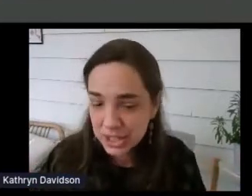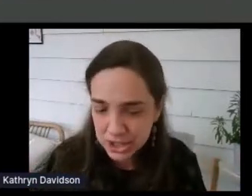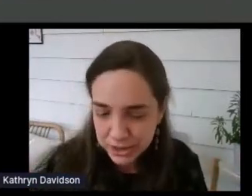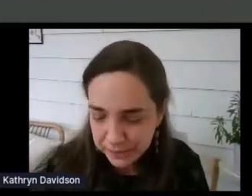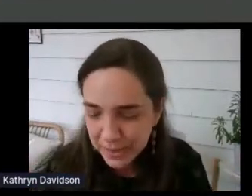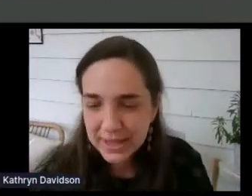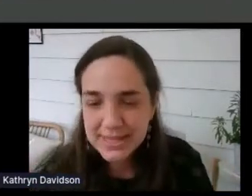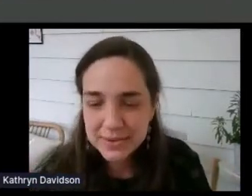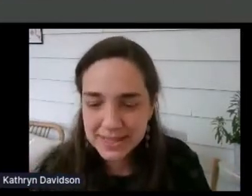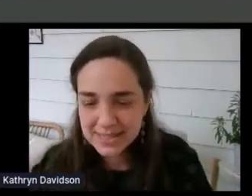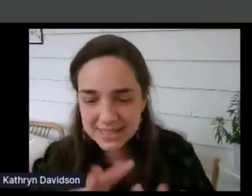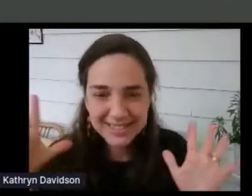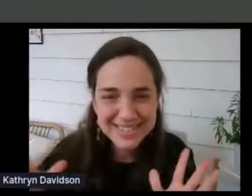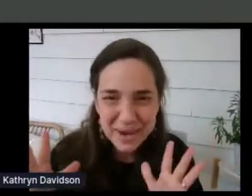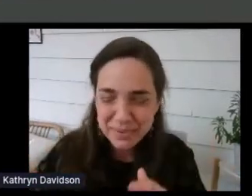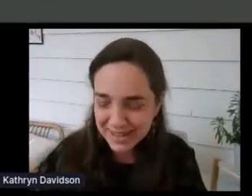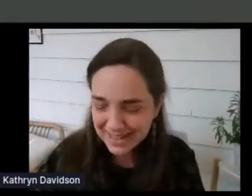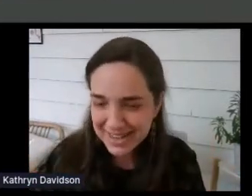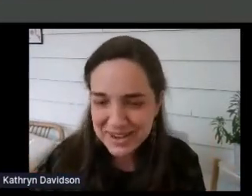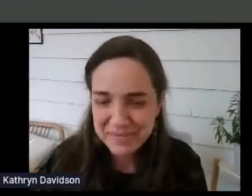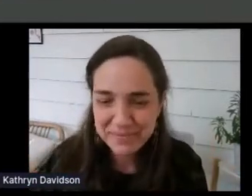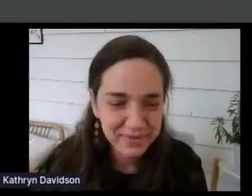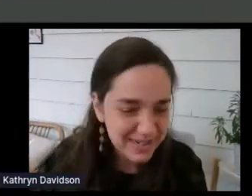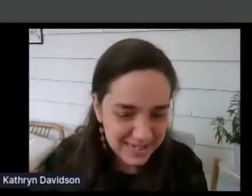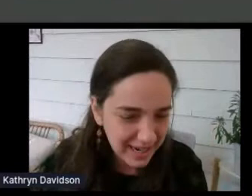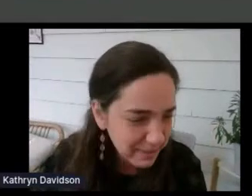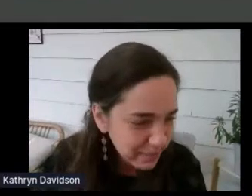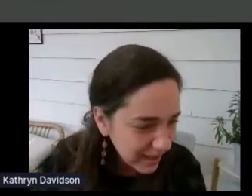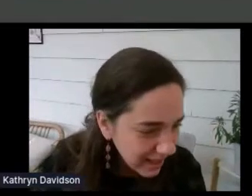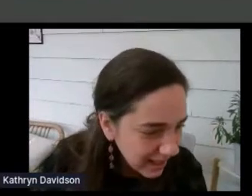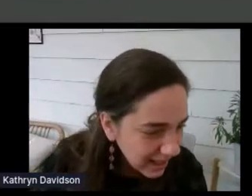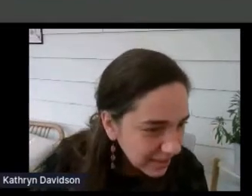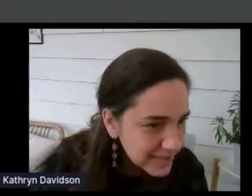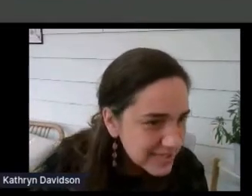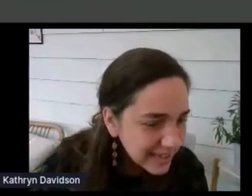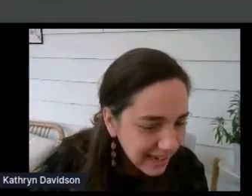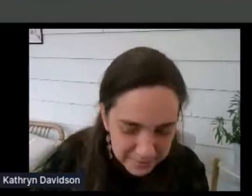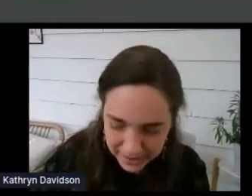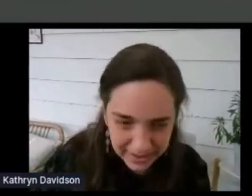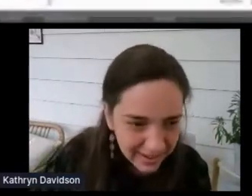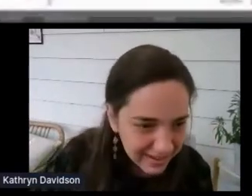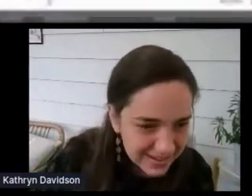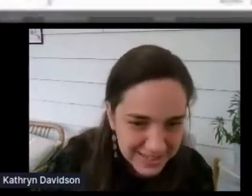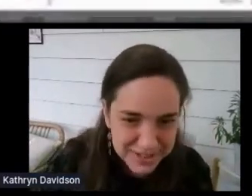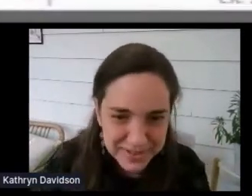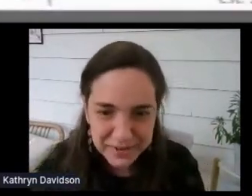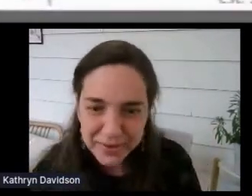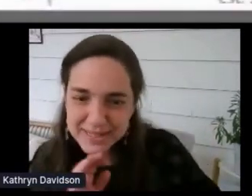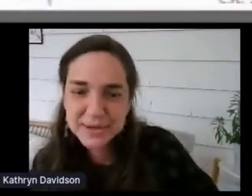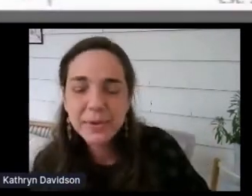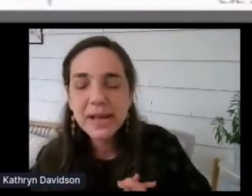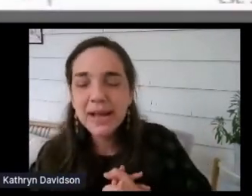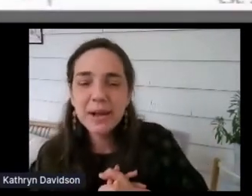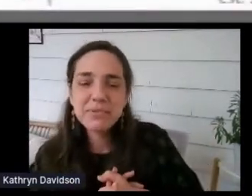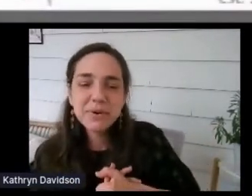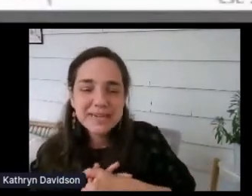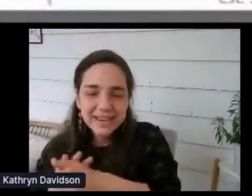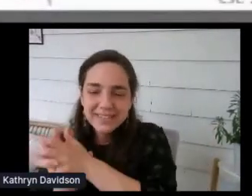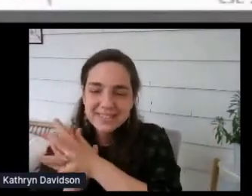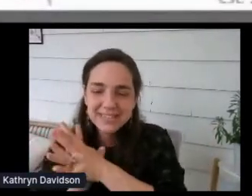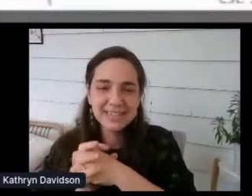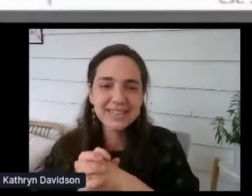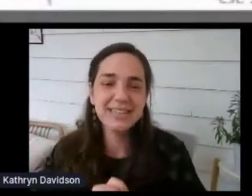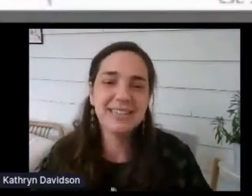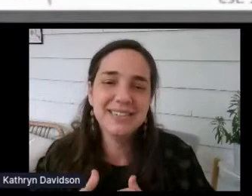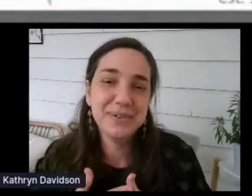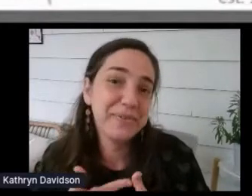things like gesture. So that's the topic for today. Let me see, I got my slides over there. Right, so before we dive